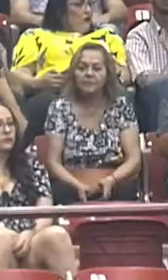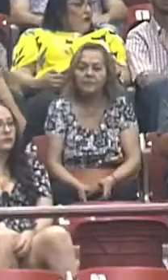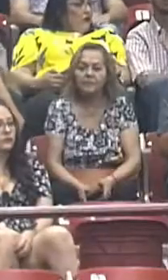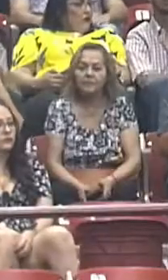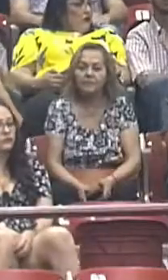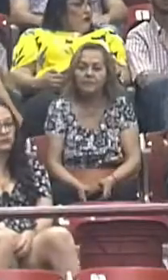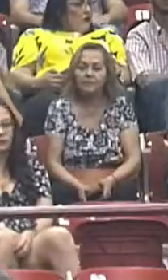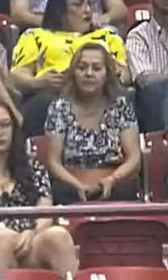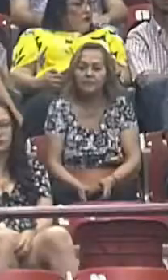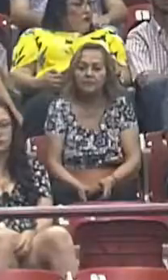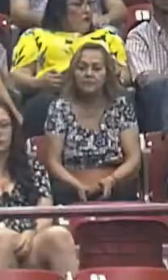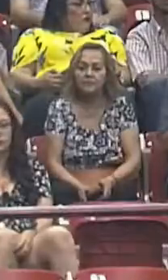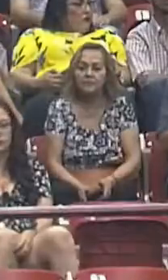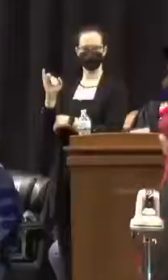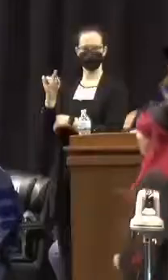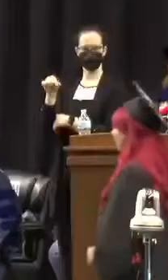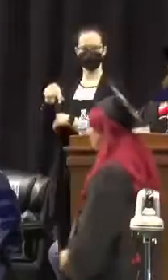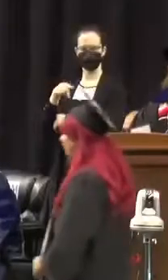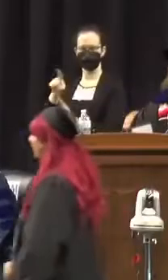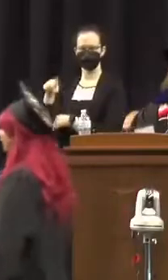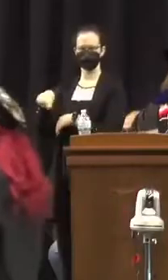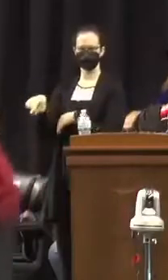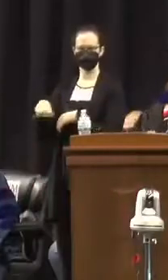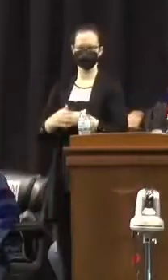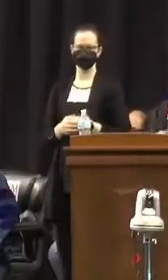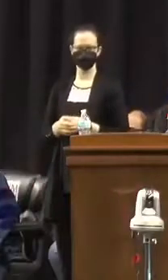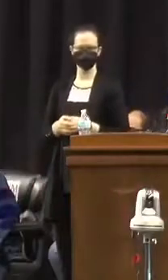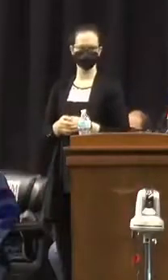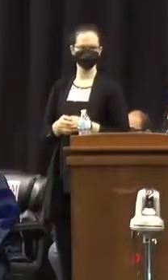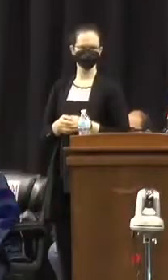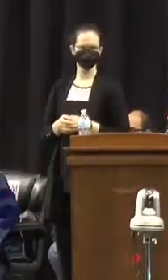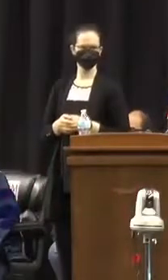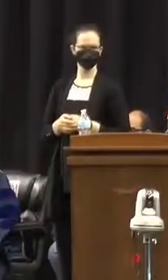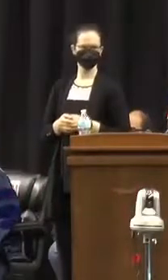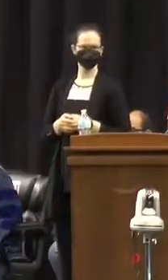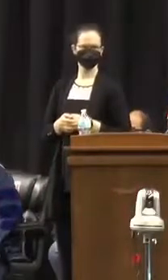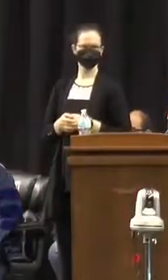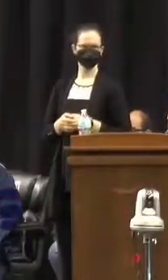Wendy L. Rodriguez, Associate in Science.